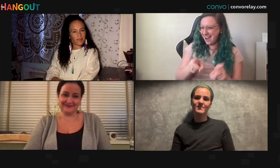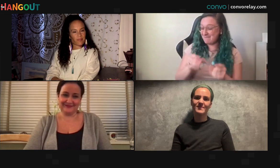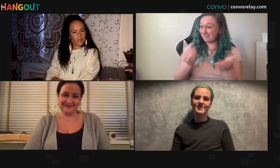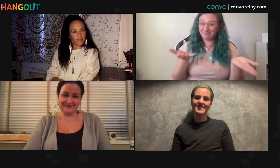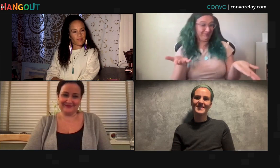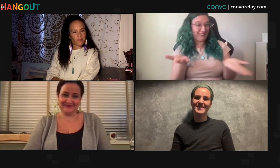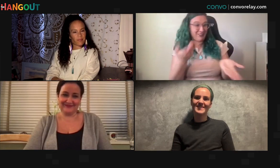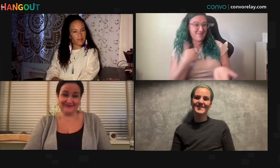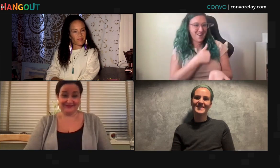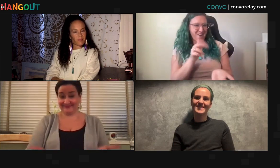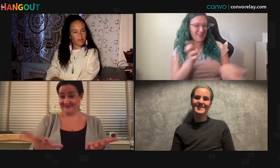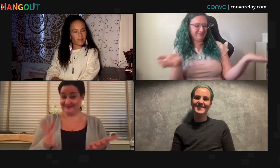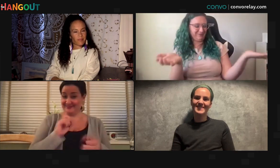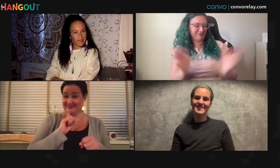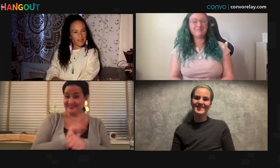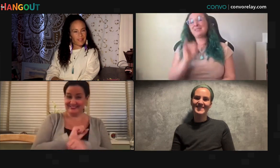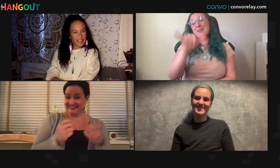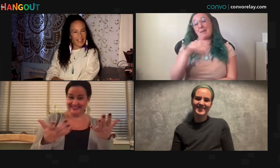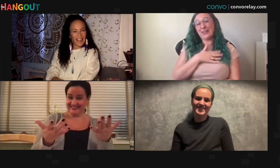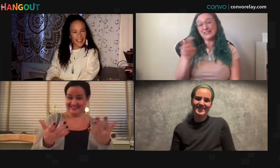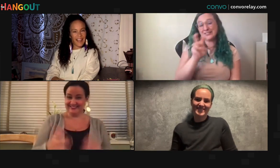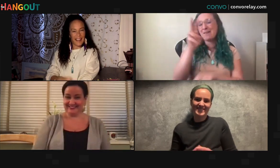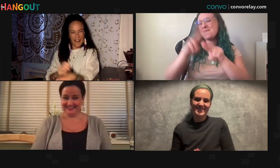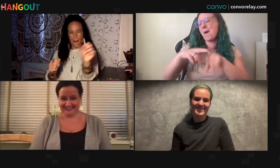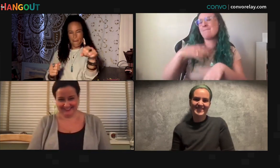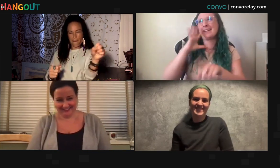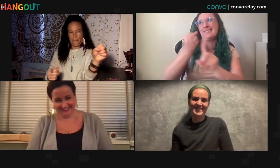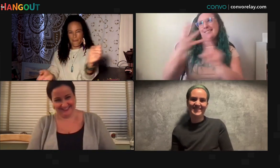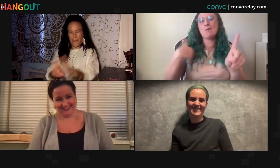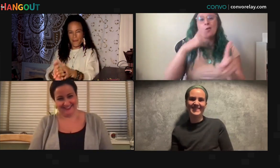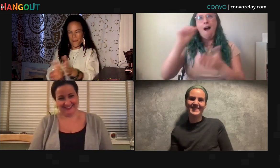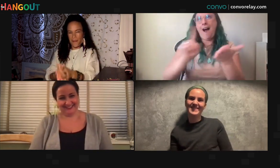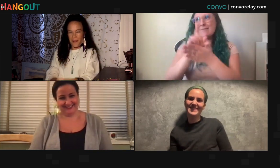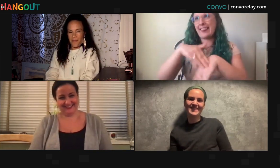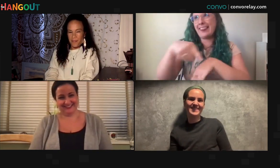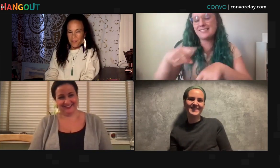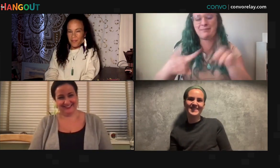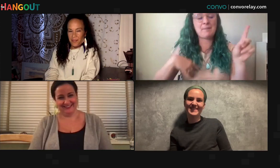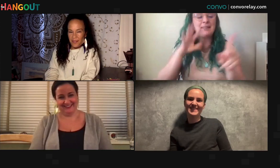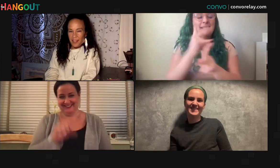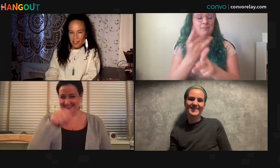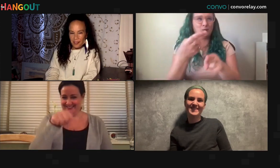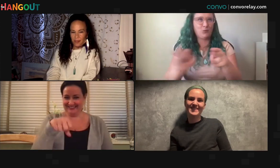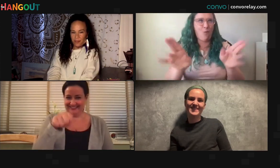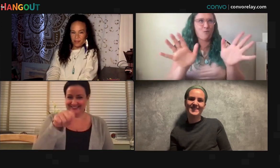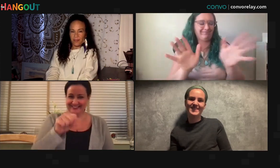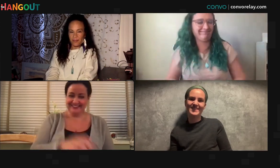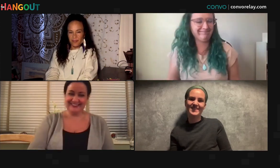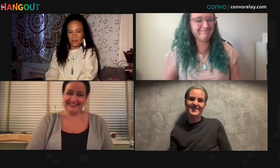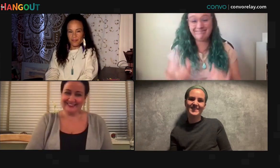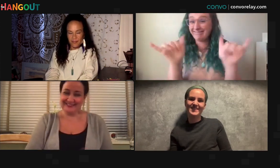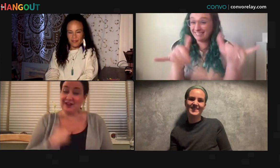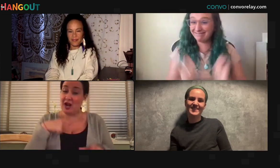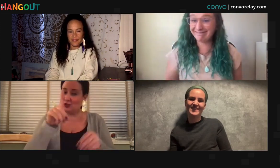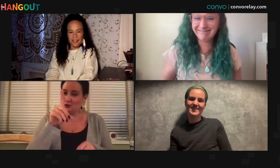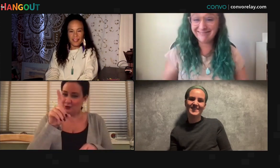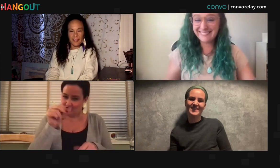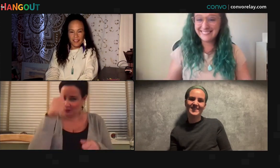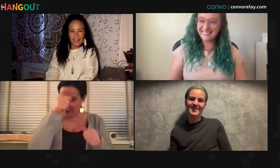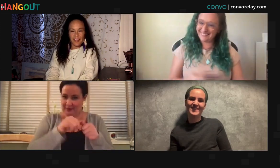from Gabby's challenge. And here we are, manifesting my journey. Yeah, I could go you made it hours on happen. this, but let me make sure I keep